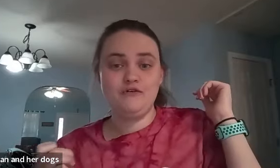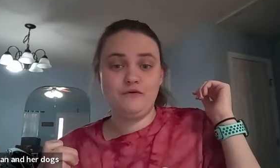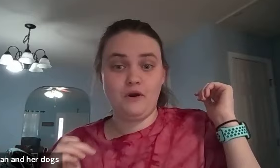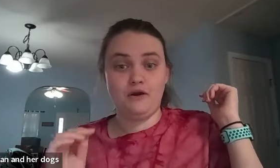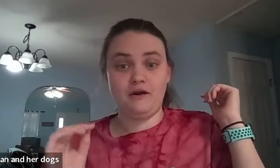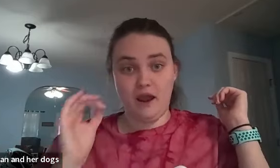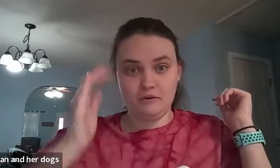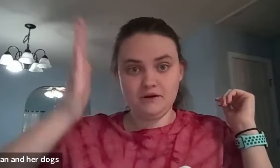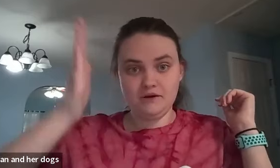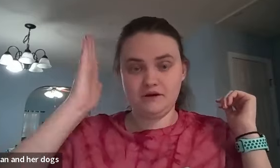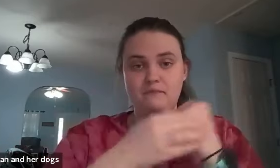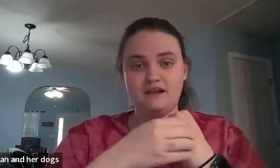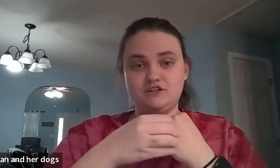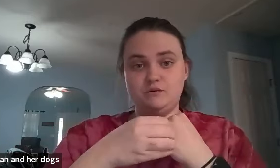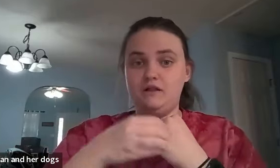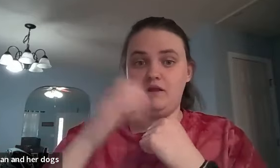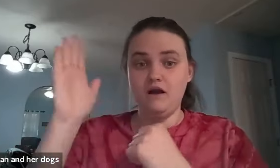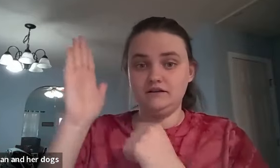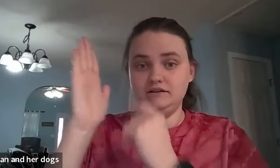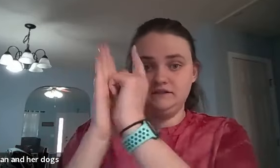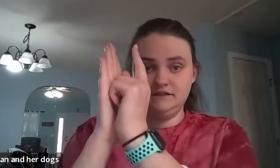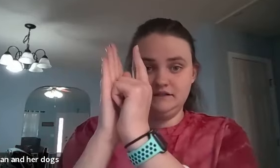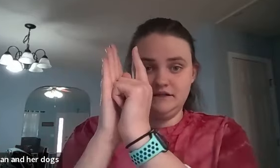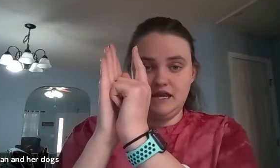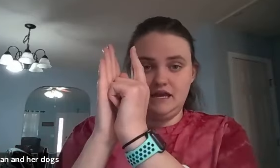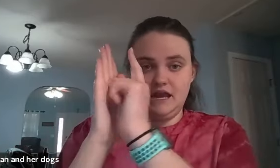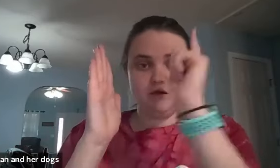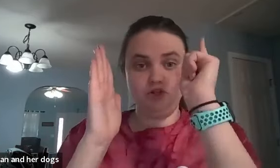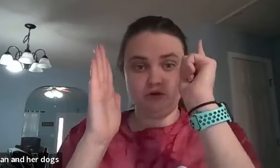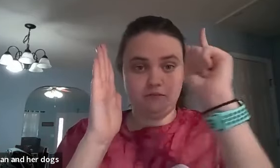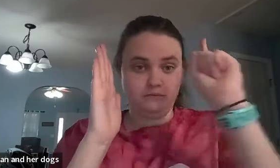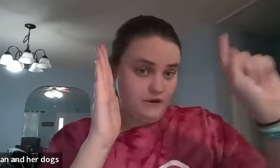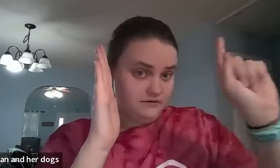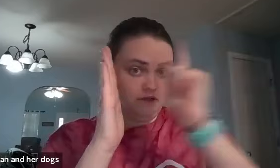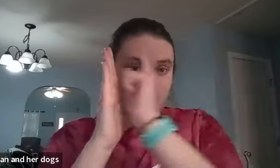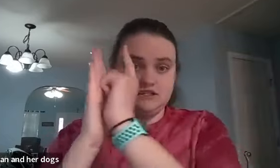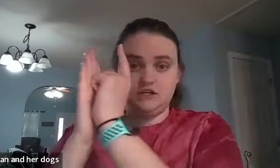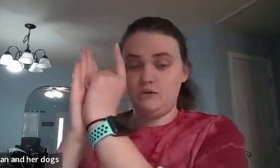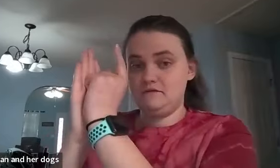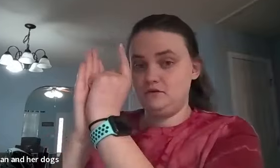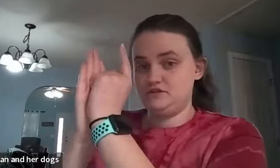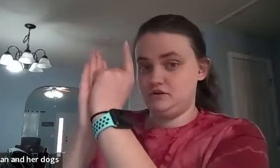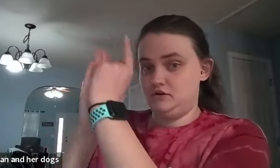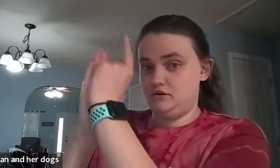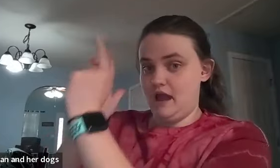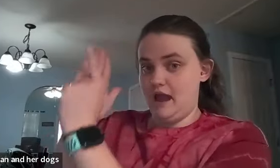for our hour, we're going to go back to our clock. And now your pointer finger is going to go in a full circle.